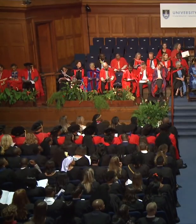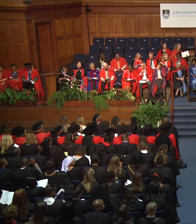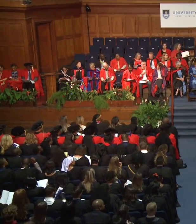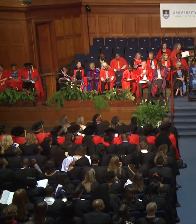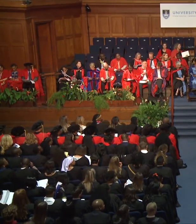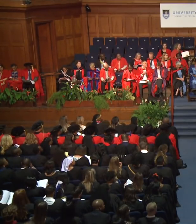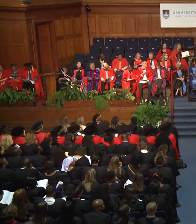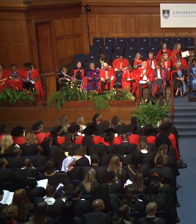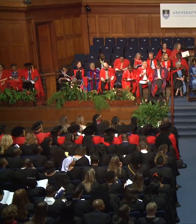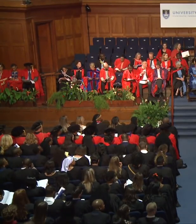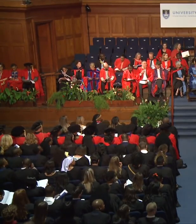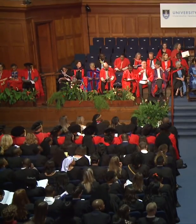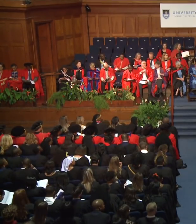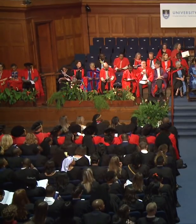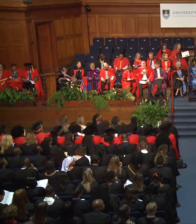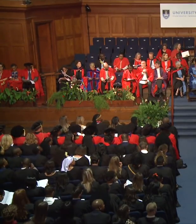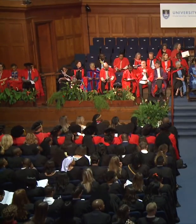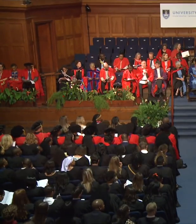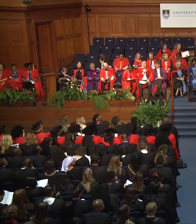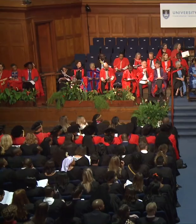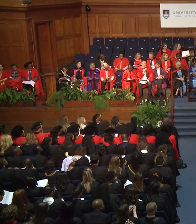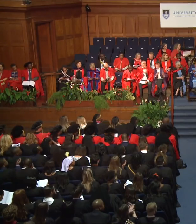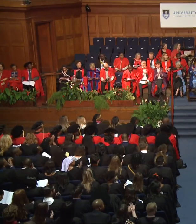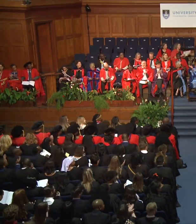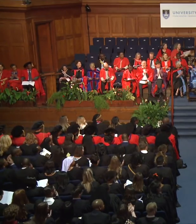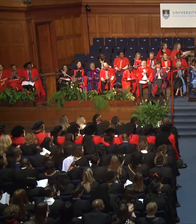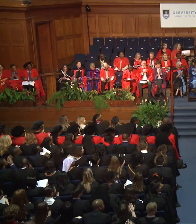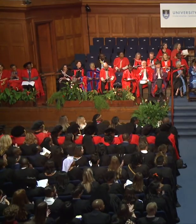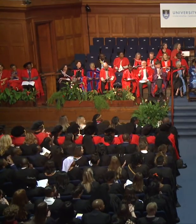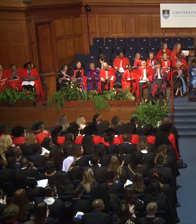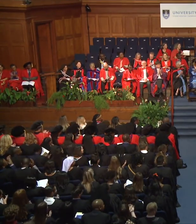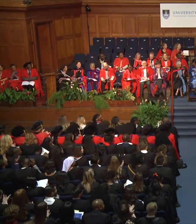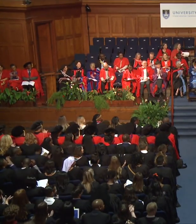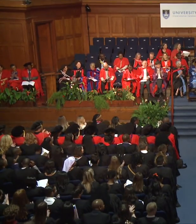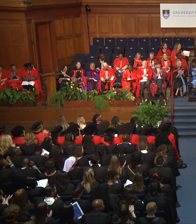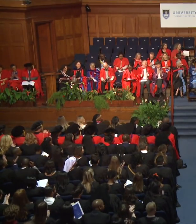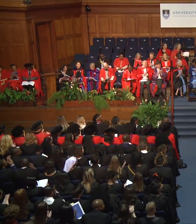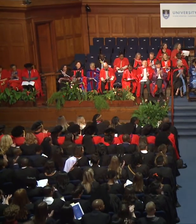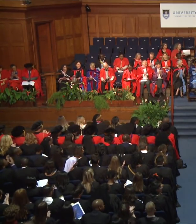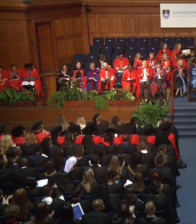just performed. Can we get a thank you?